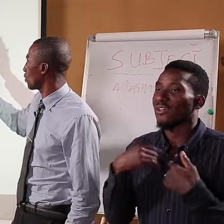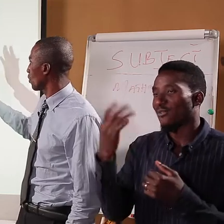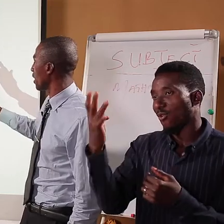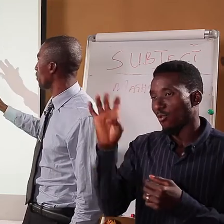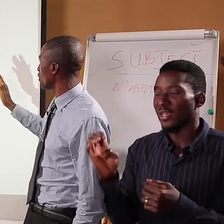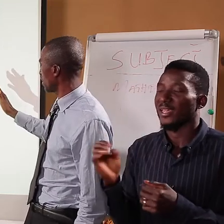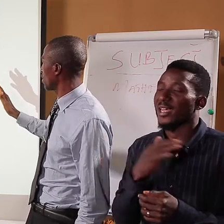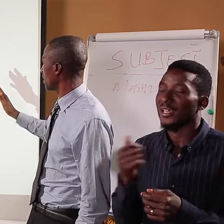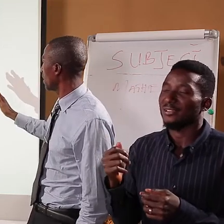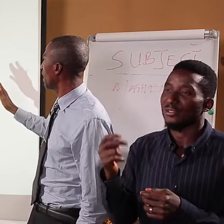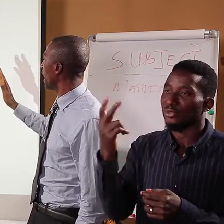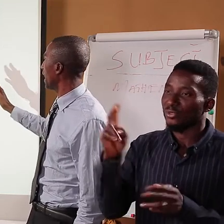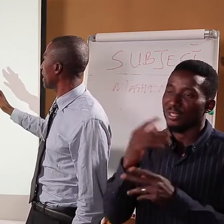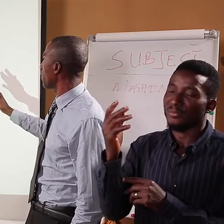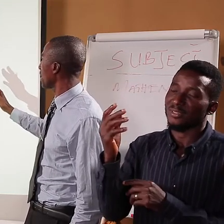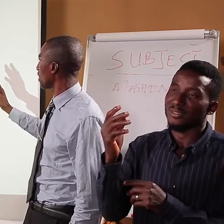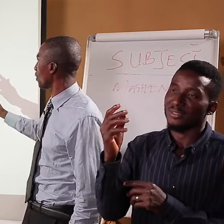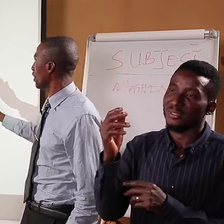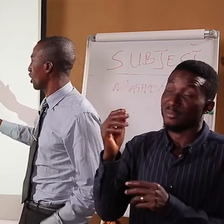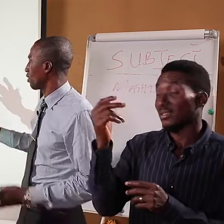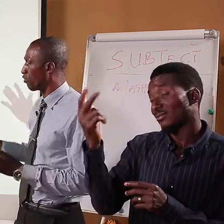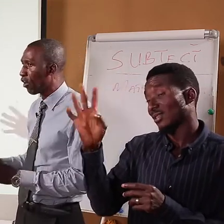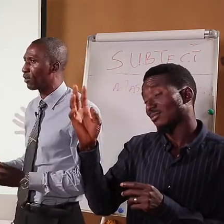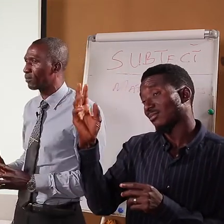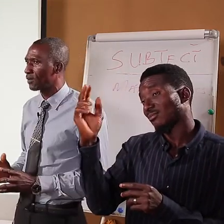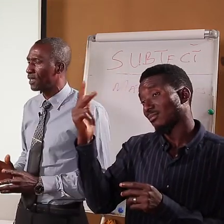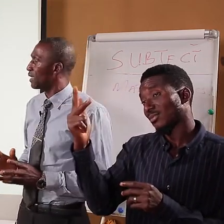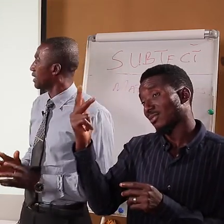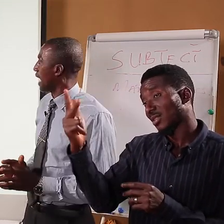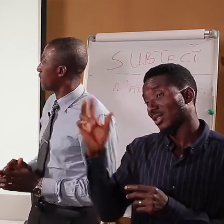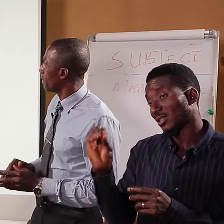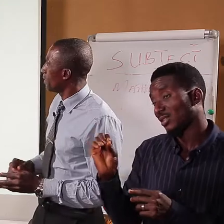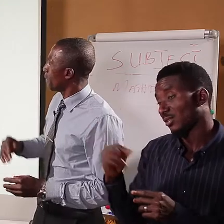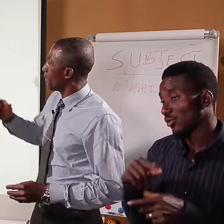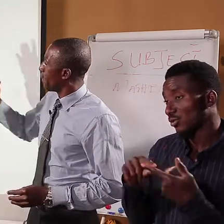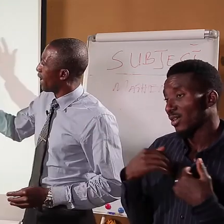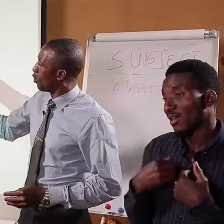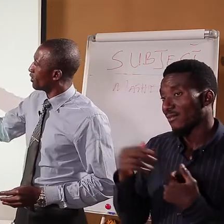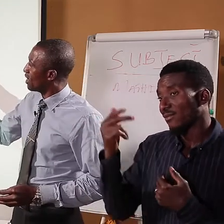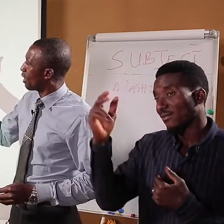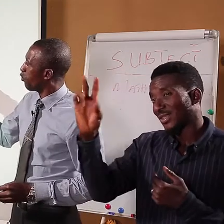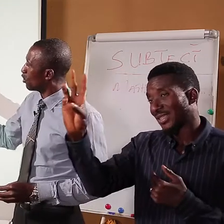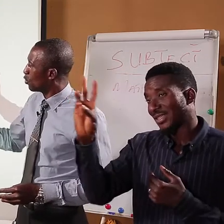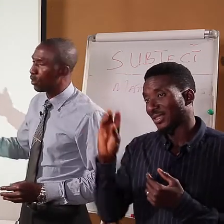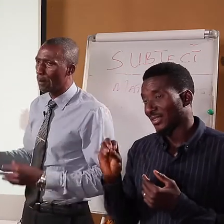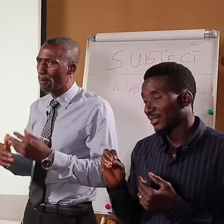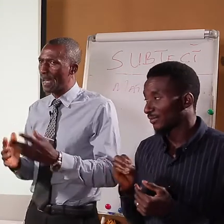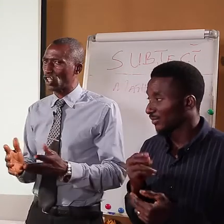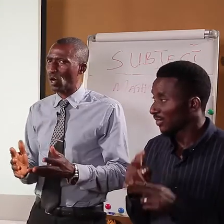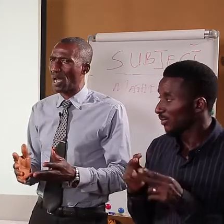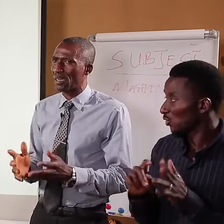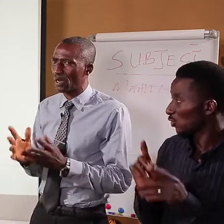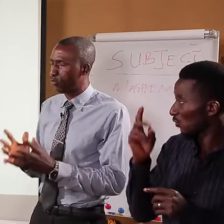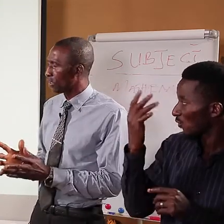30, it will give you 60. And I name it equation 4. Then, by considering the first rule,